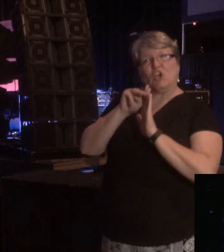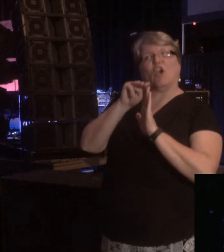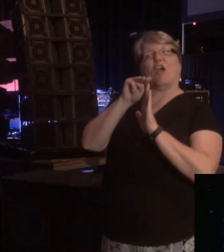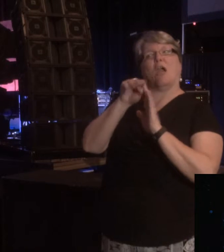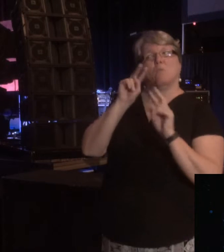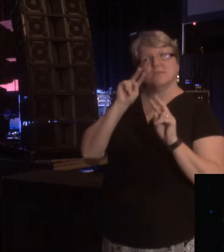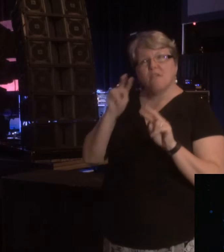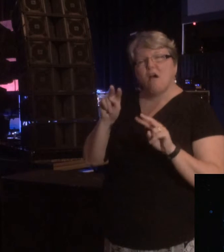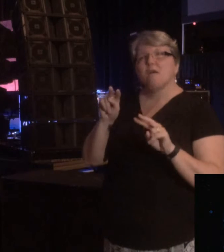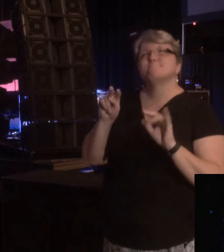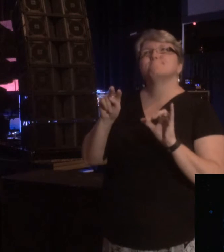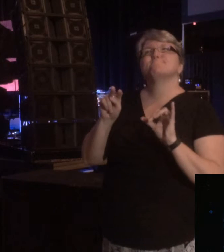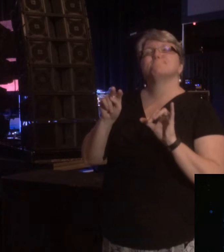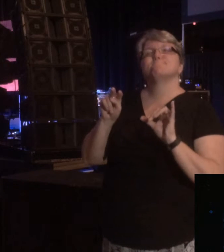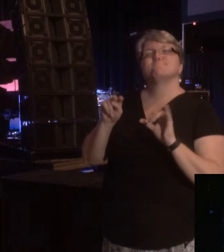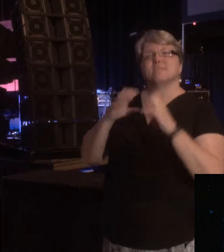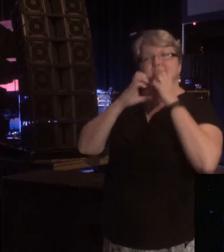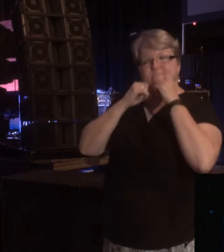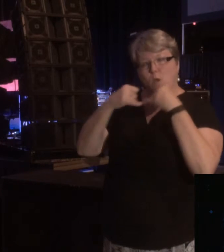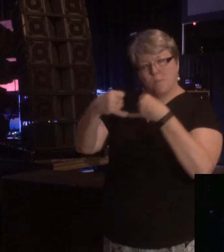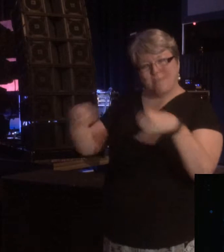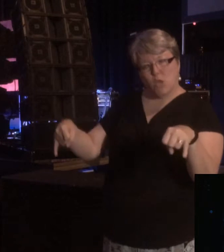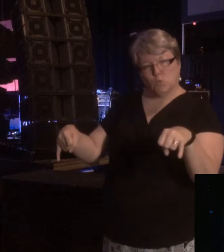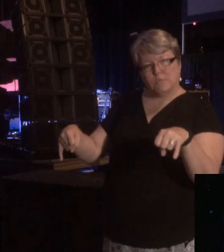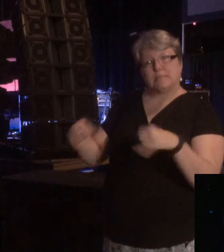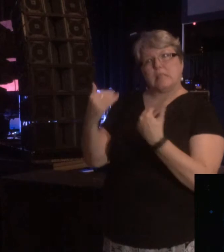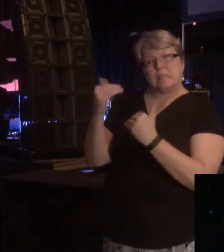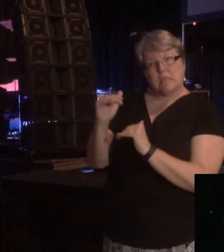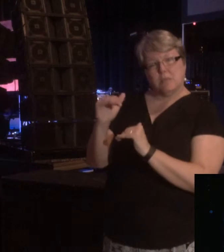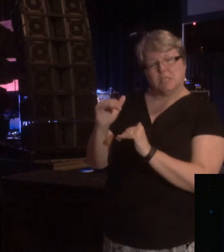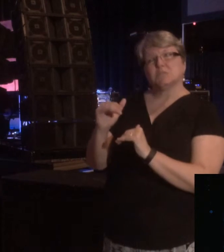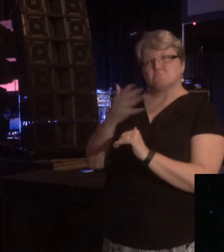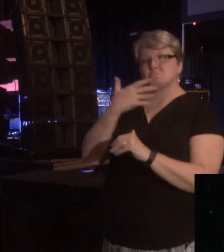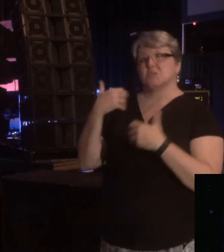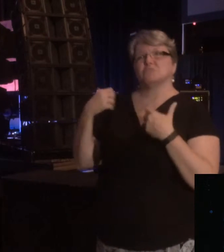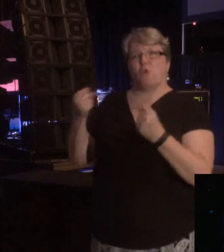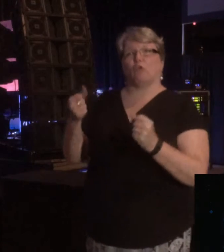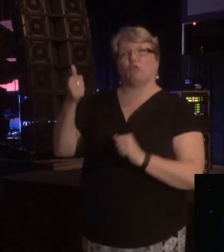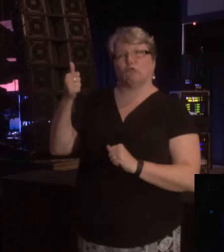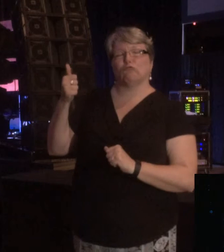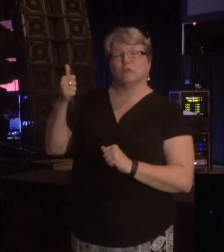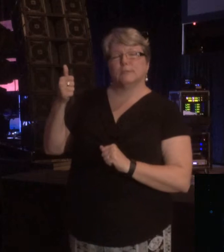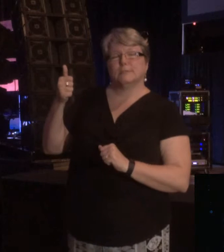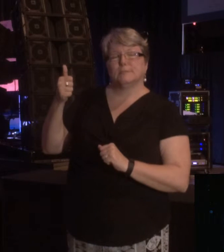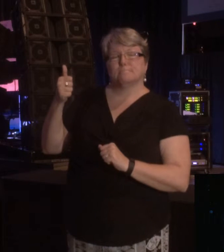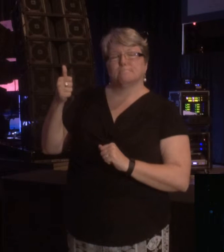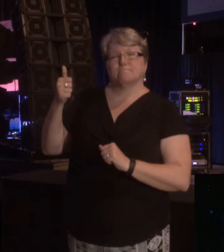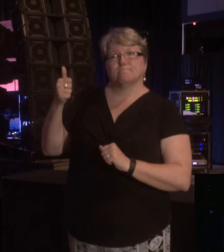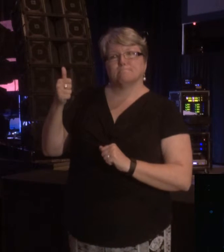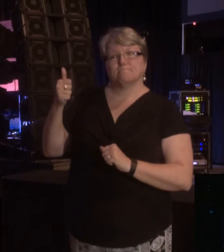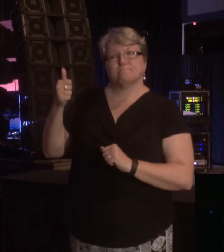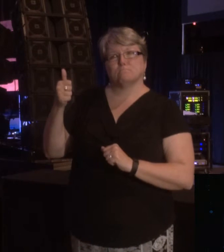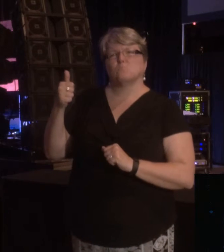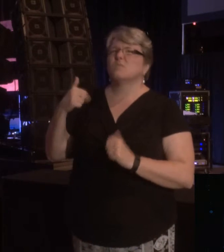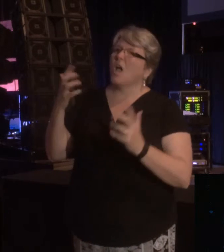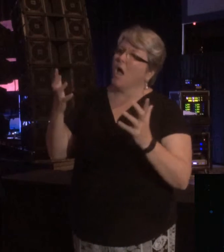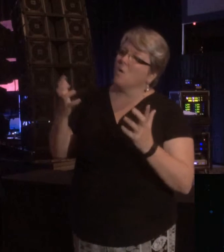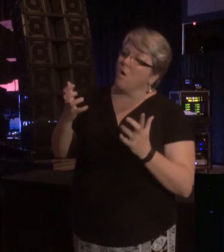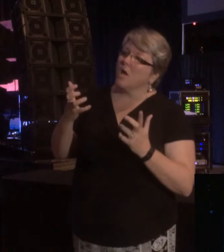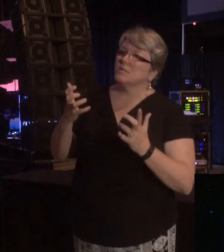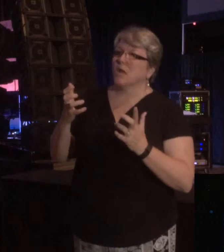I just needed to do the work. I needed to do the work is my point. That's a good point. Yeah. Do the work,